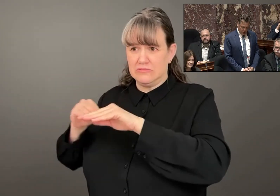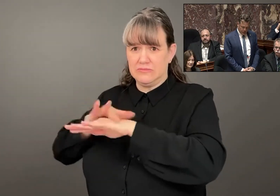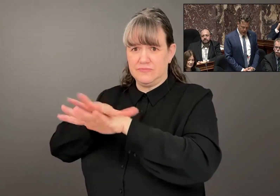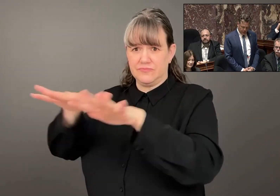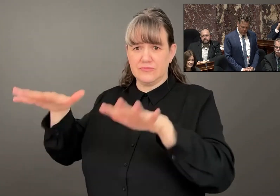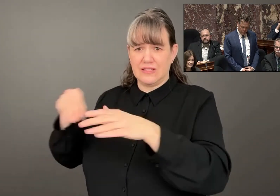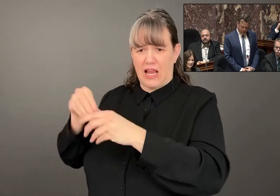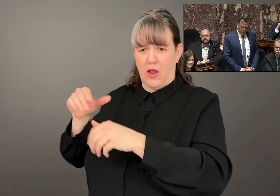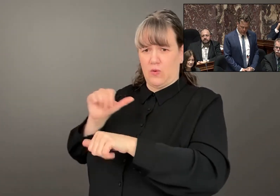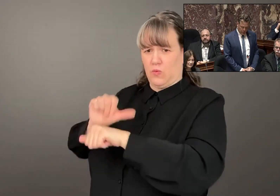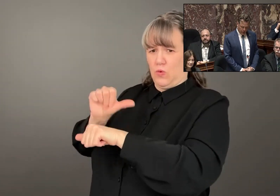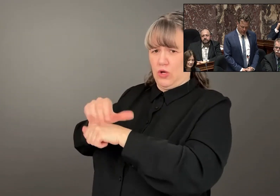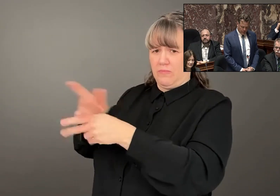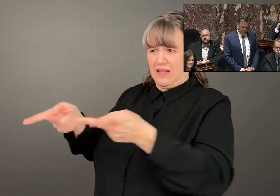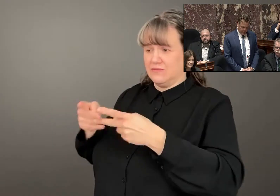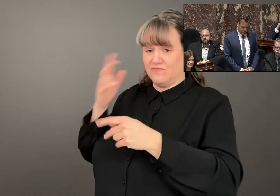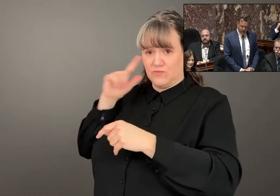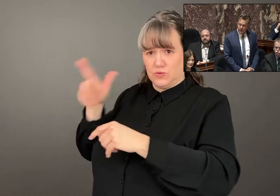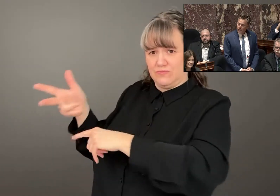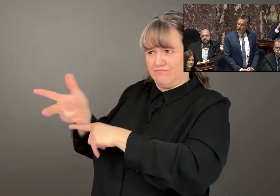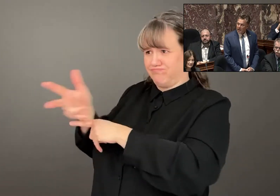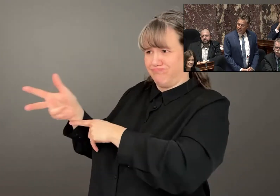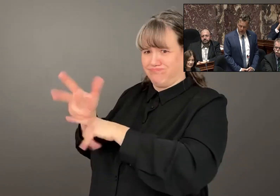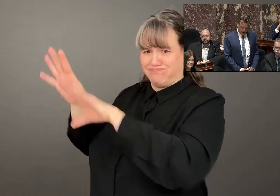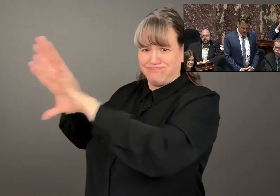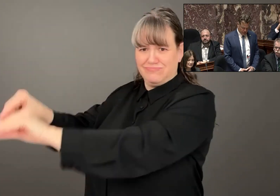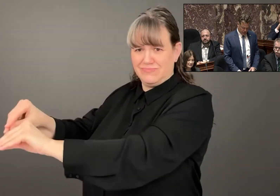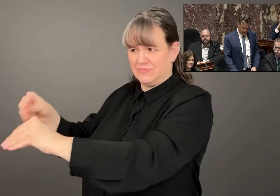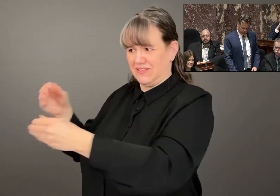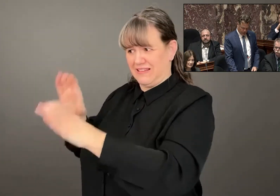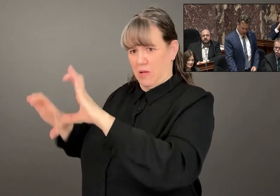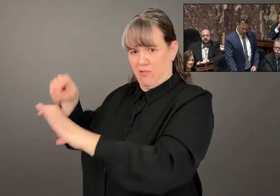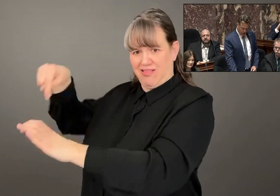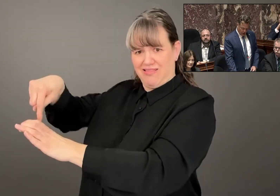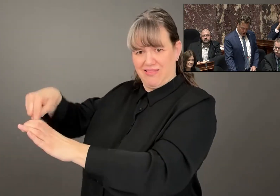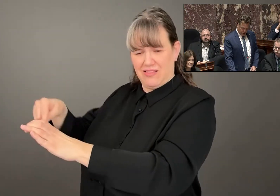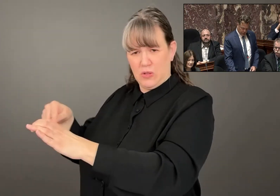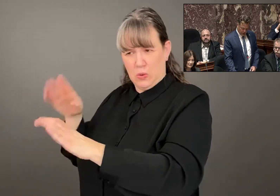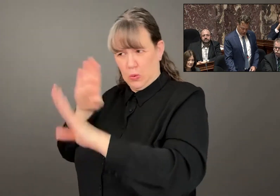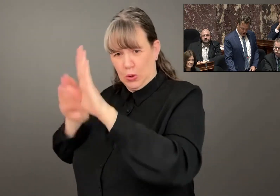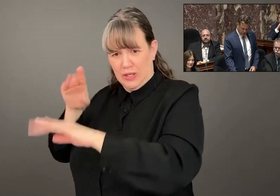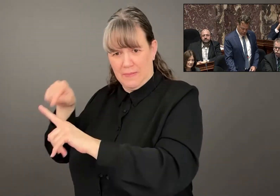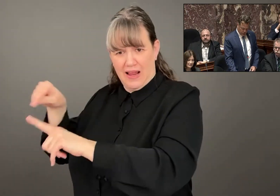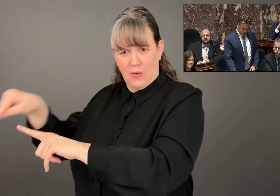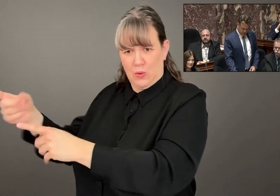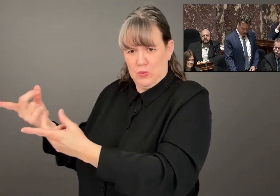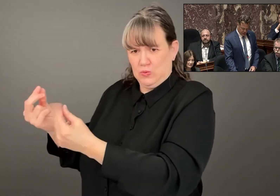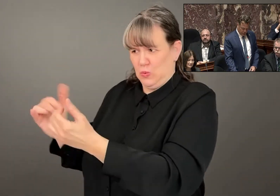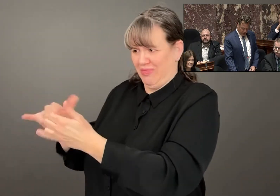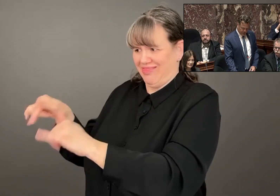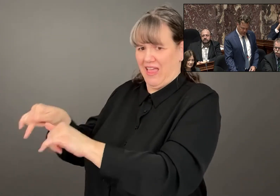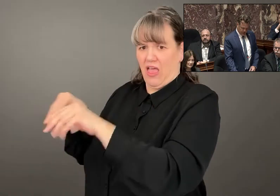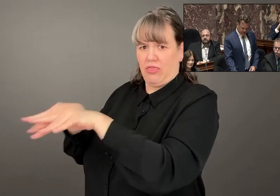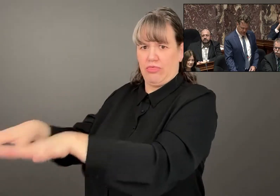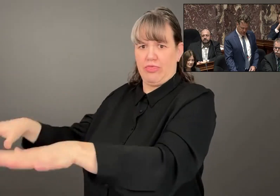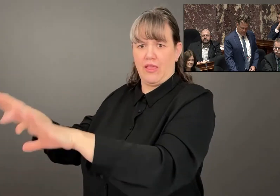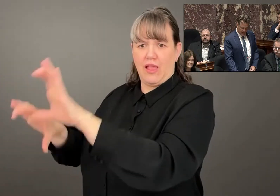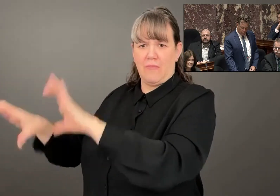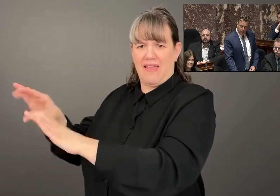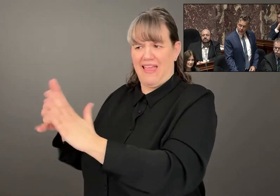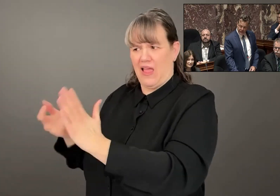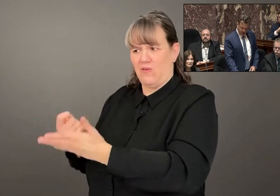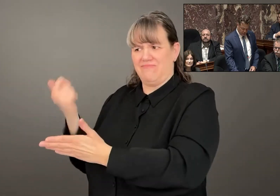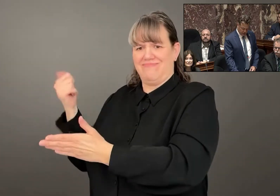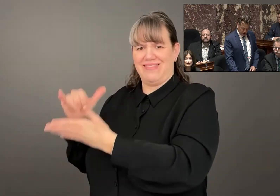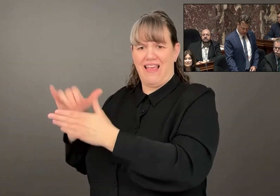BC Fallen Firefighter Memorial, it's vital that we heed their concerns. Honourable Speaker, through you to the Minister of Public Safety and Solicitor